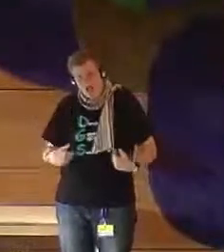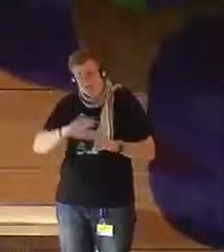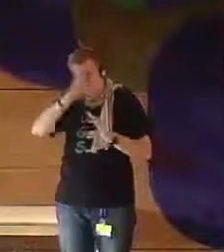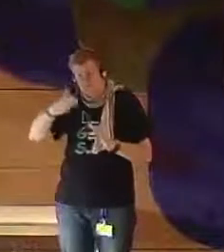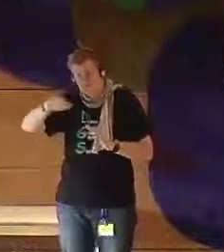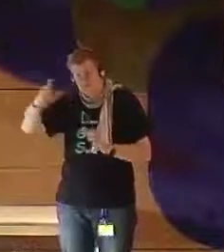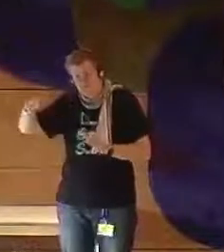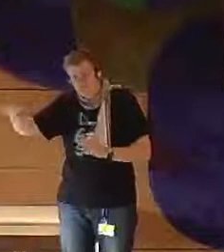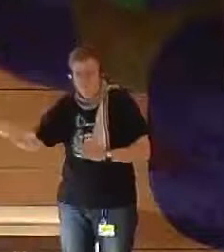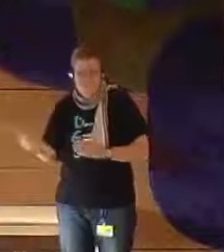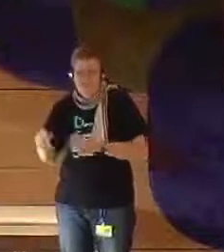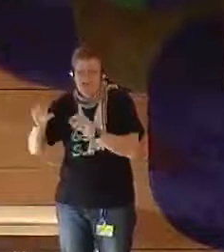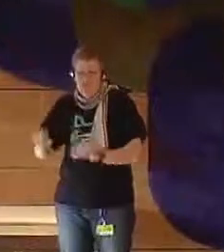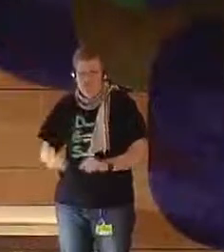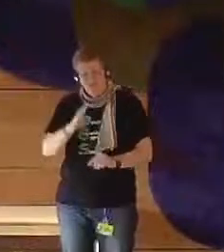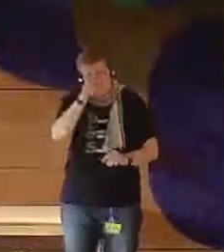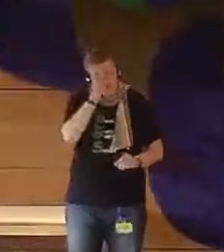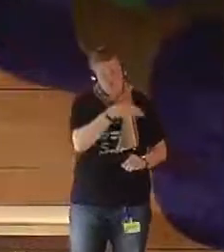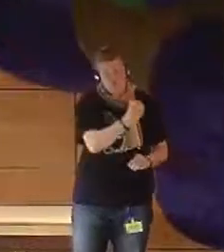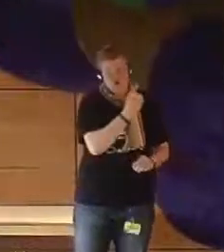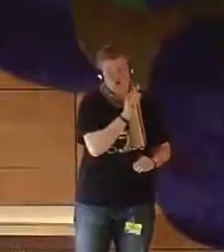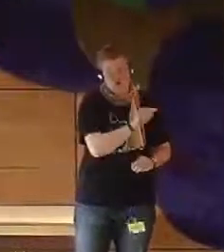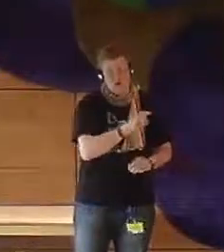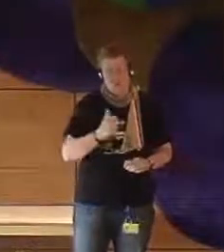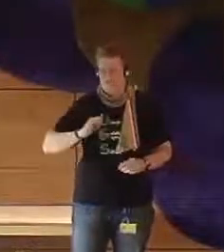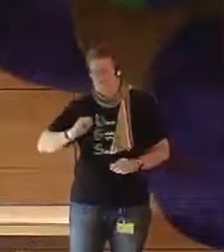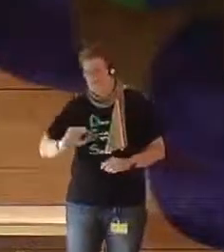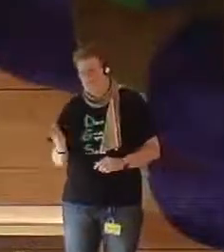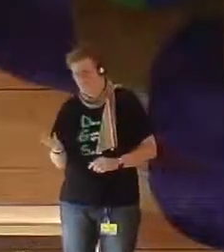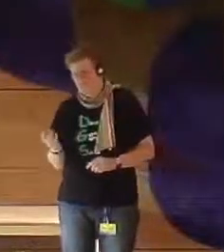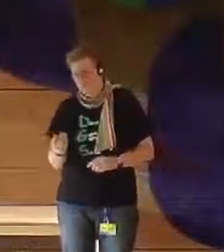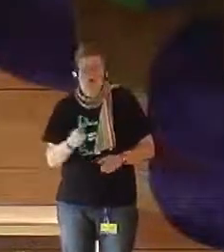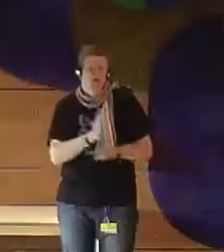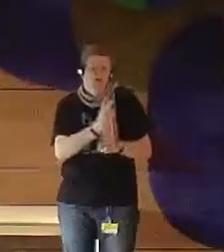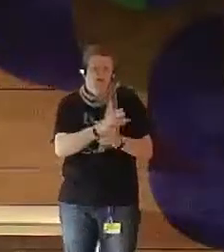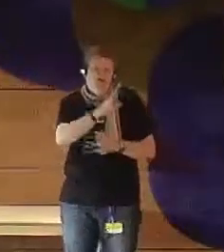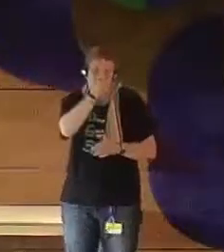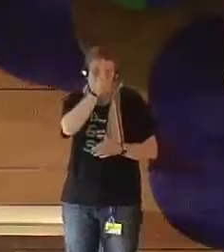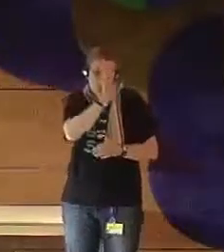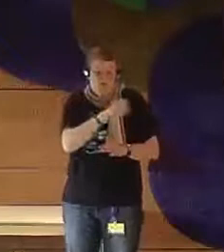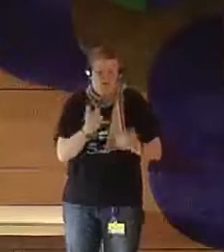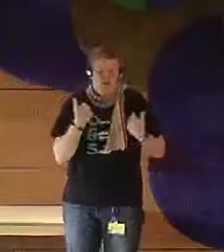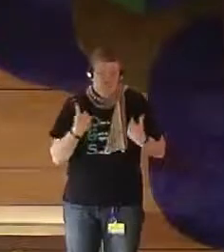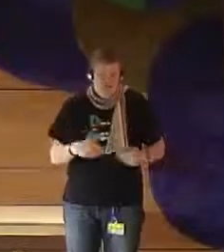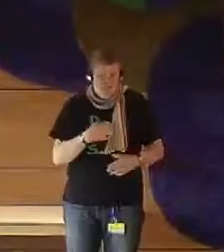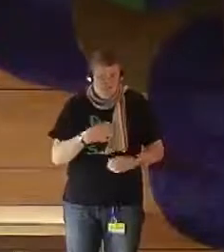But most boys I don't see problems with. So the question is when to